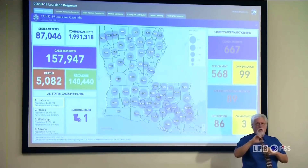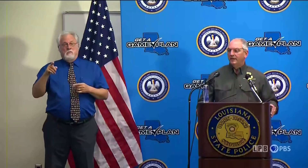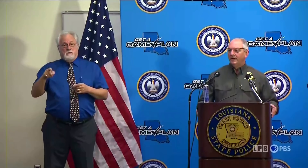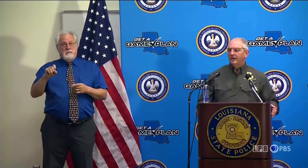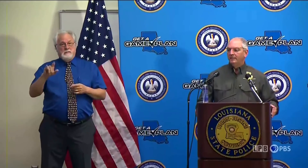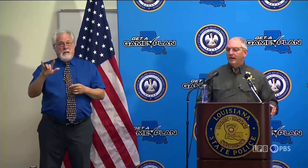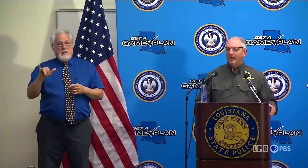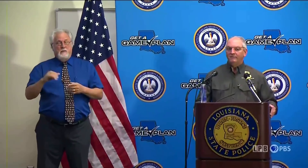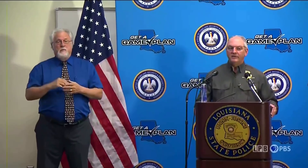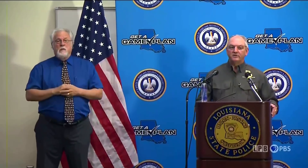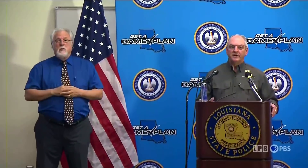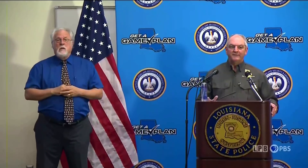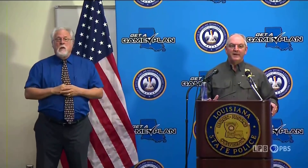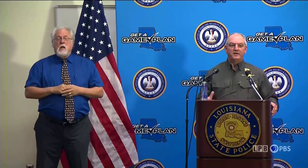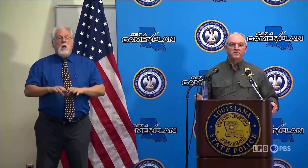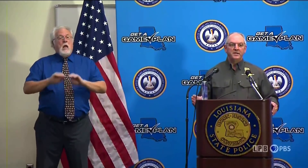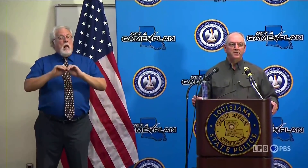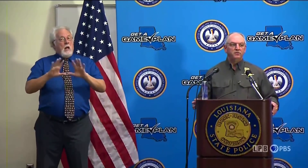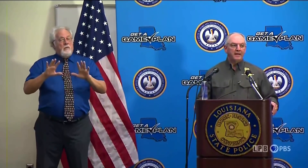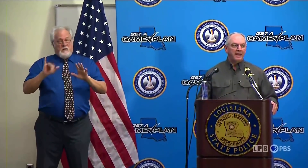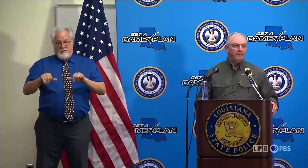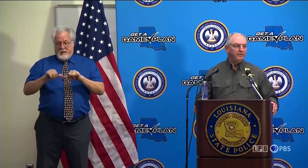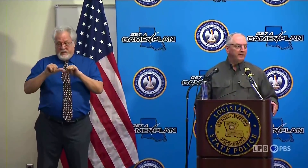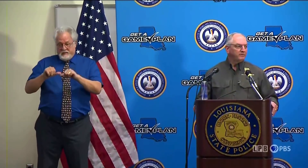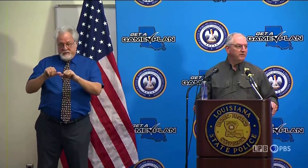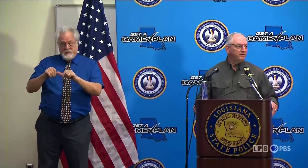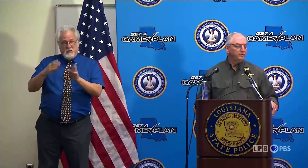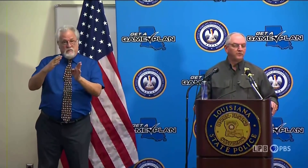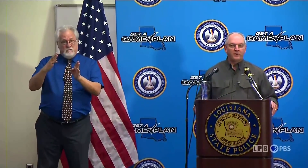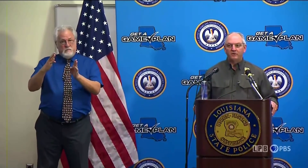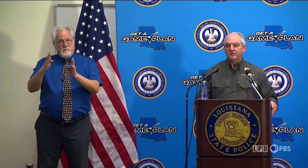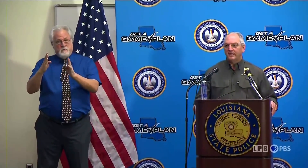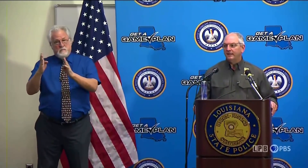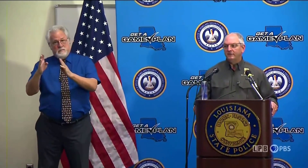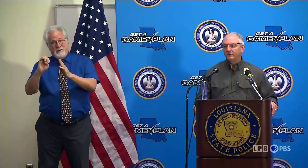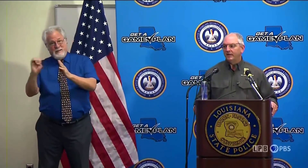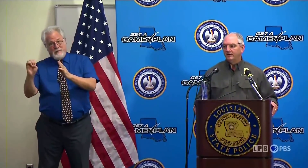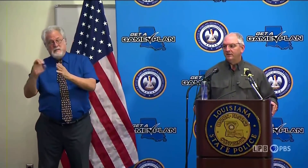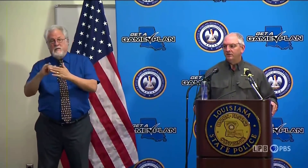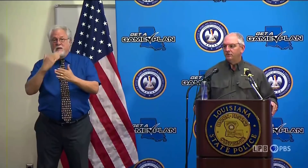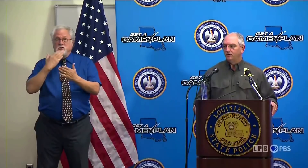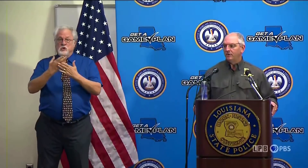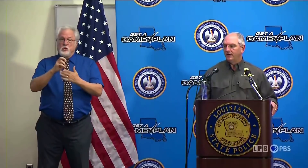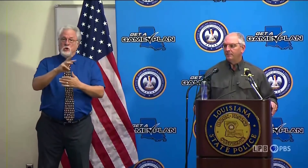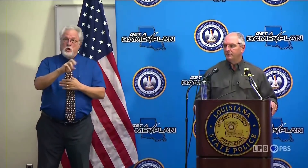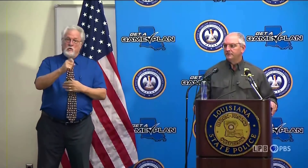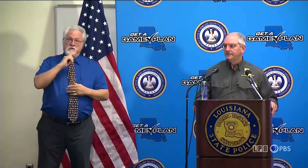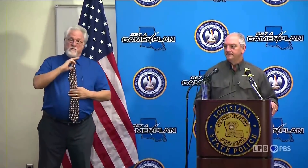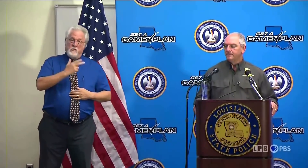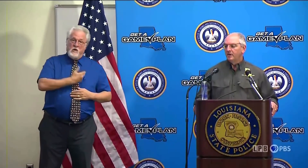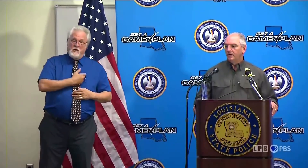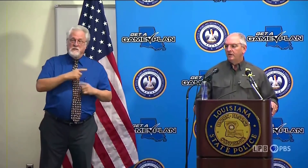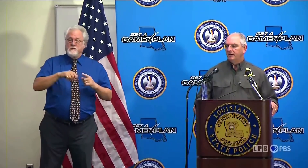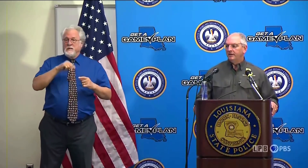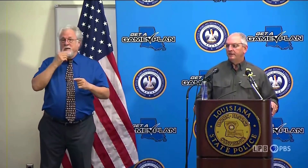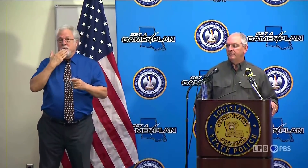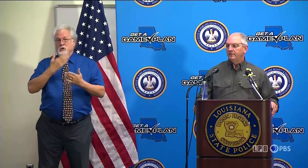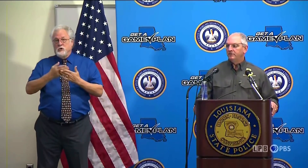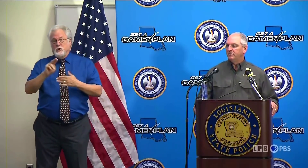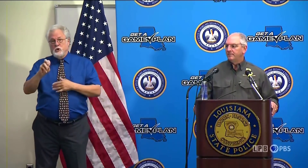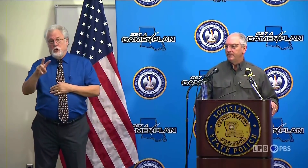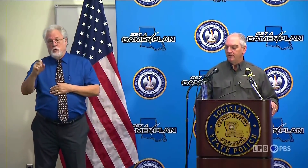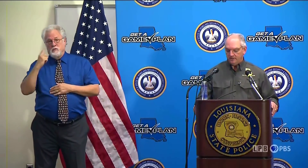Sally. Obviously, if that continues to happen, that's good news for our state. It is not good news to our neighbors